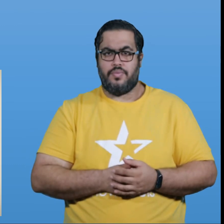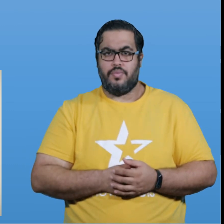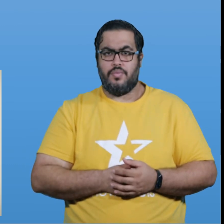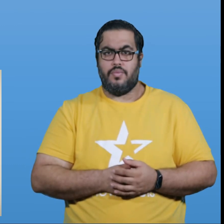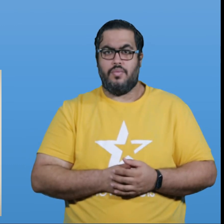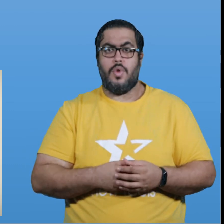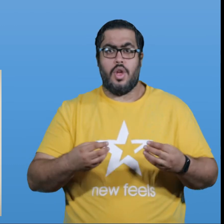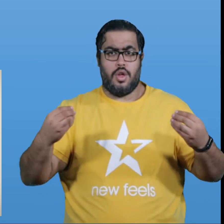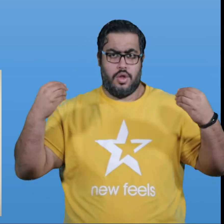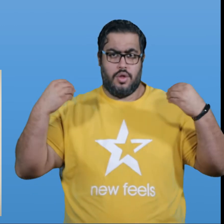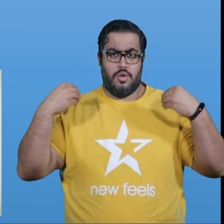here?